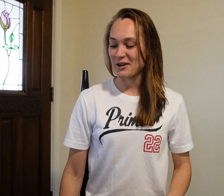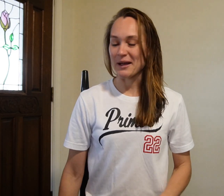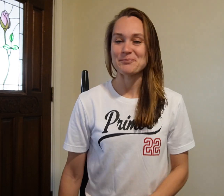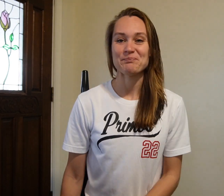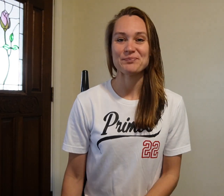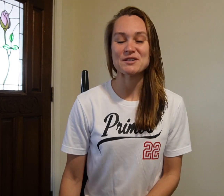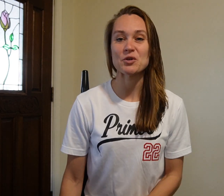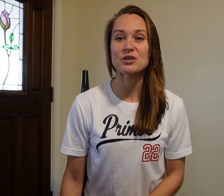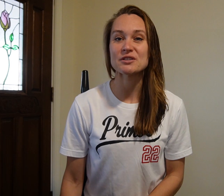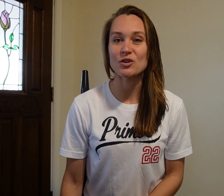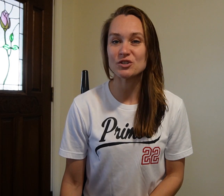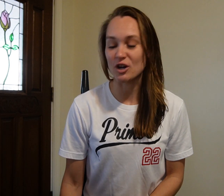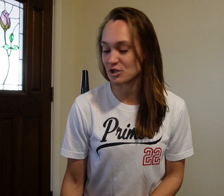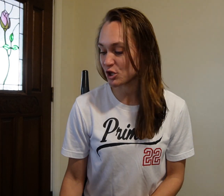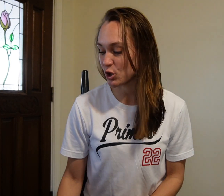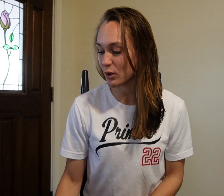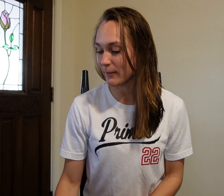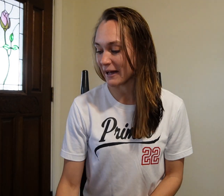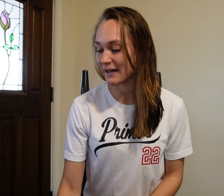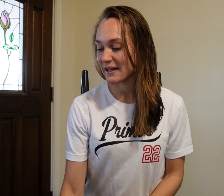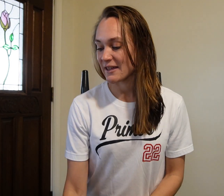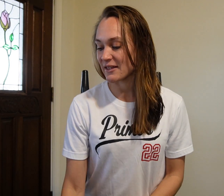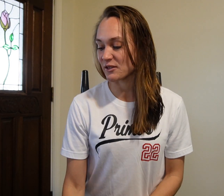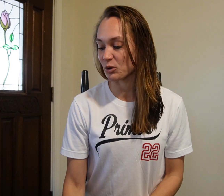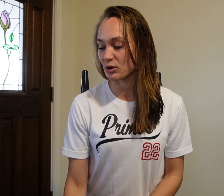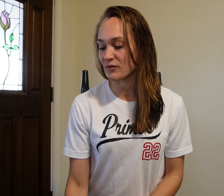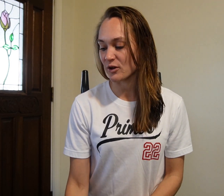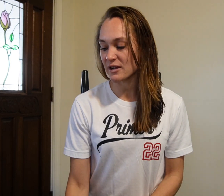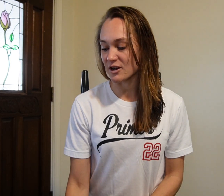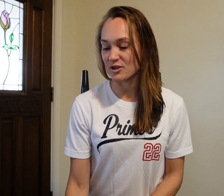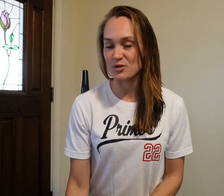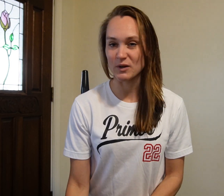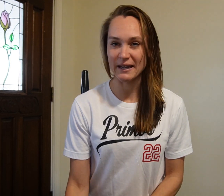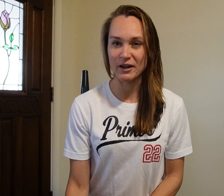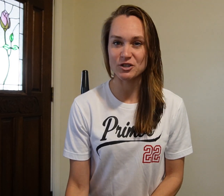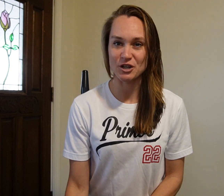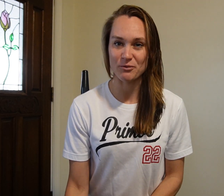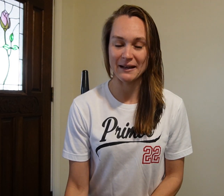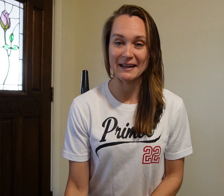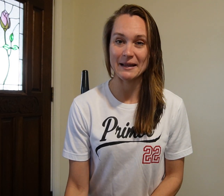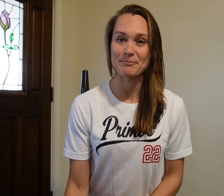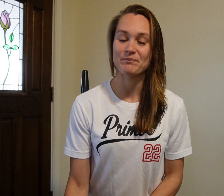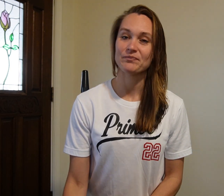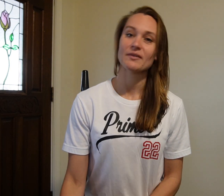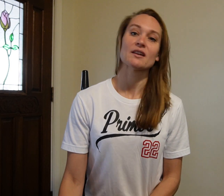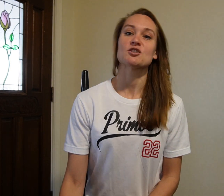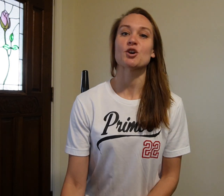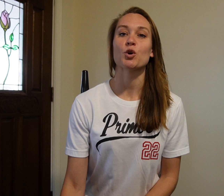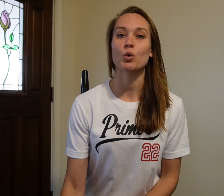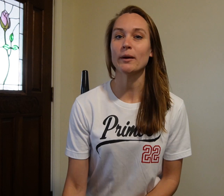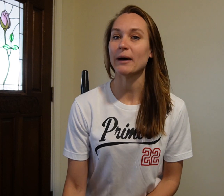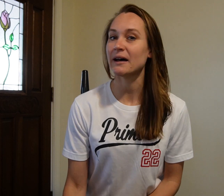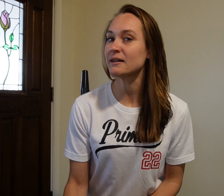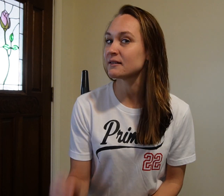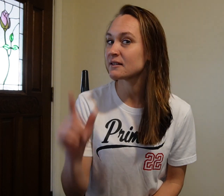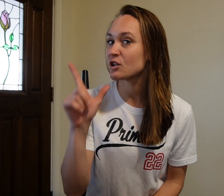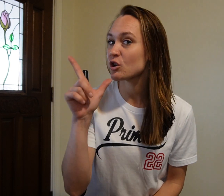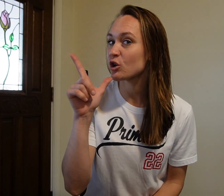Okay, so the song starts, "Who am I that the Lord of all the earth would care to know my name?" So who am I?